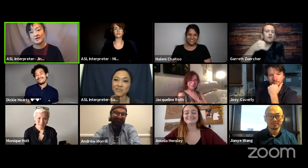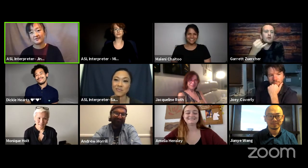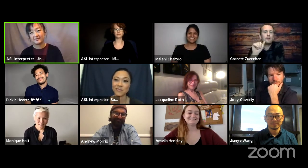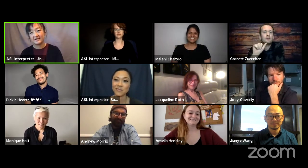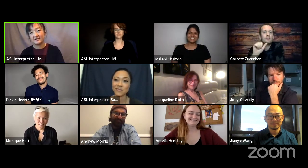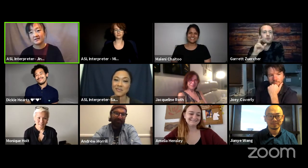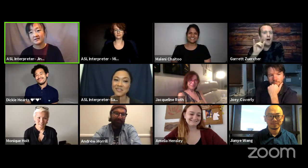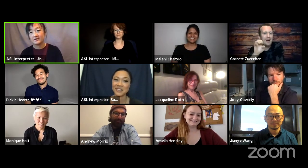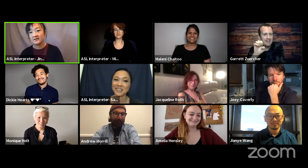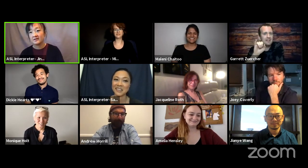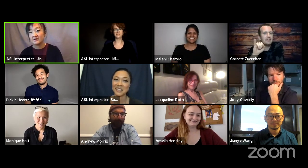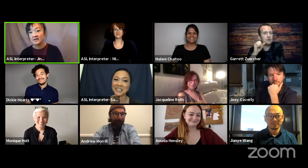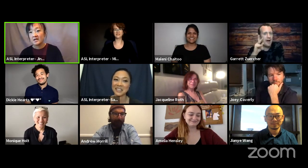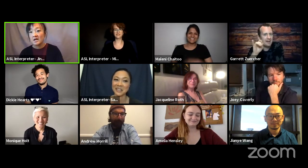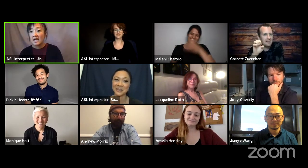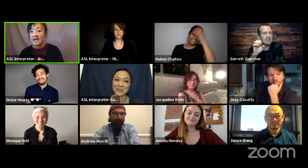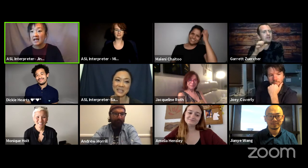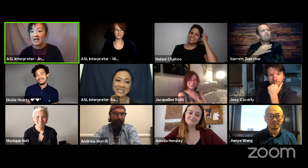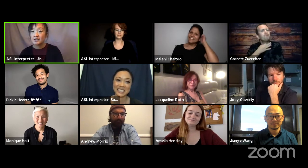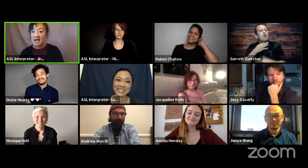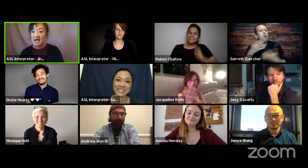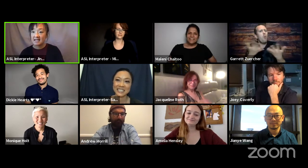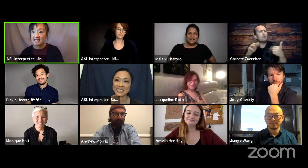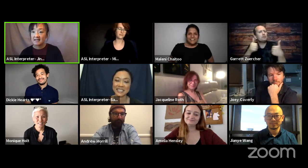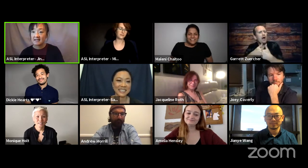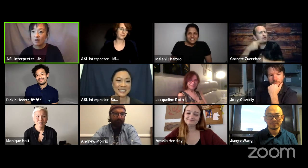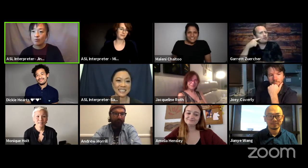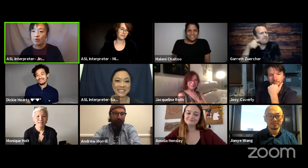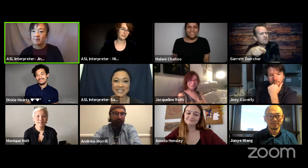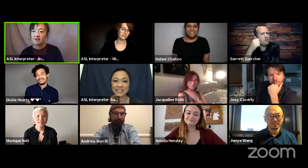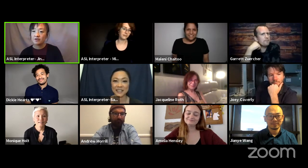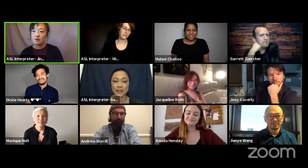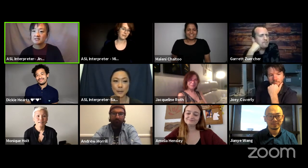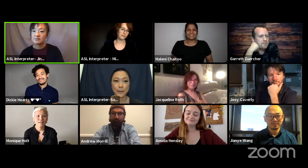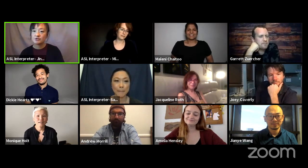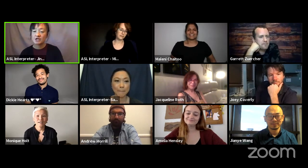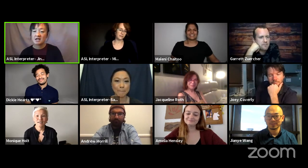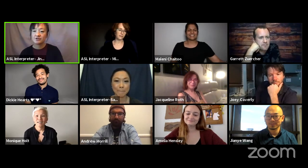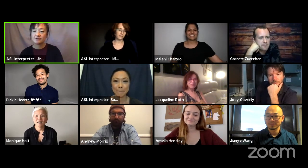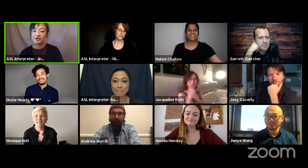wonderfully. Thank you. And Jackie, what about you? What was the most challenging for you?